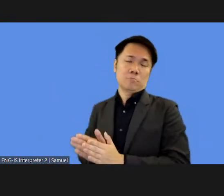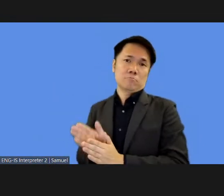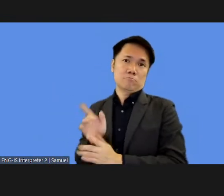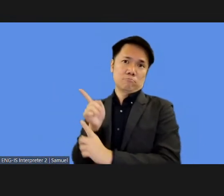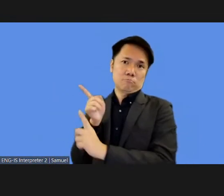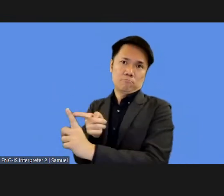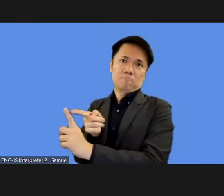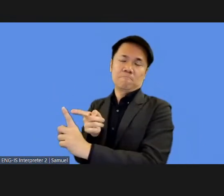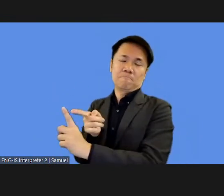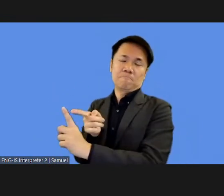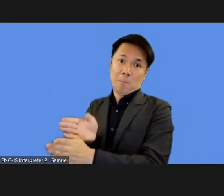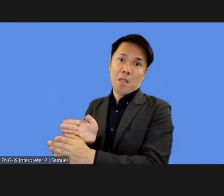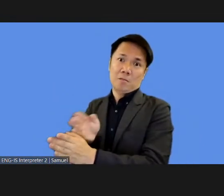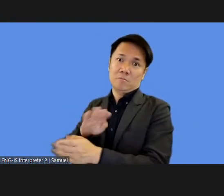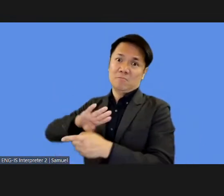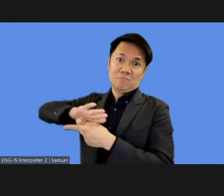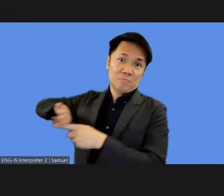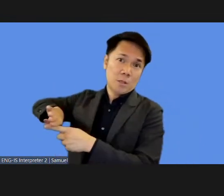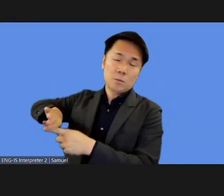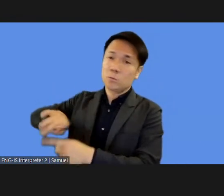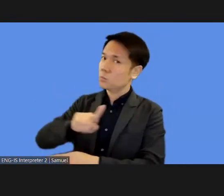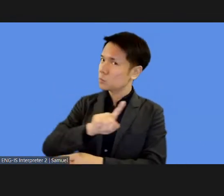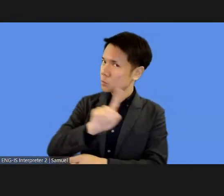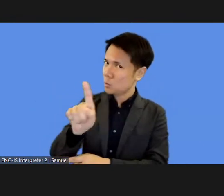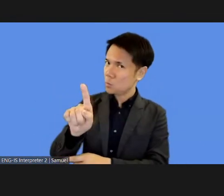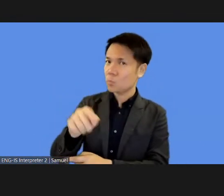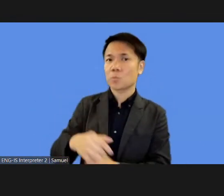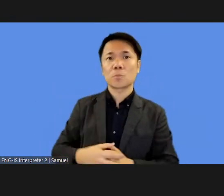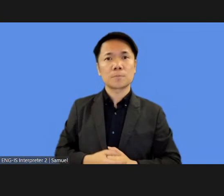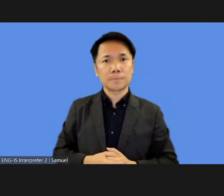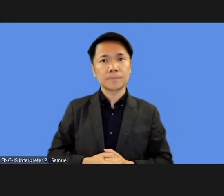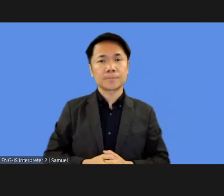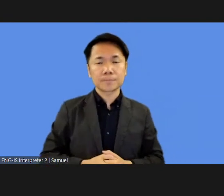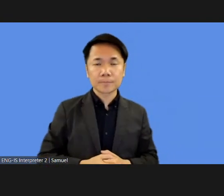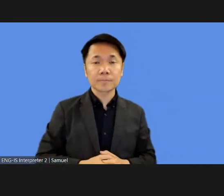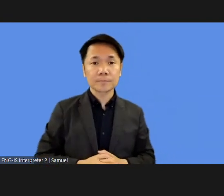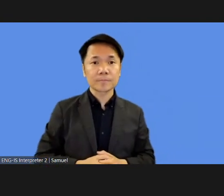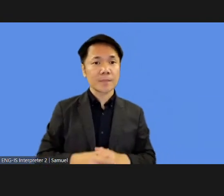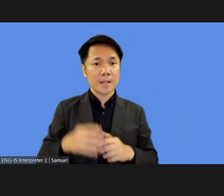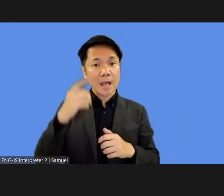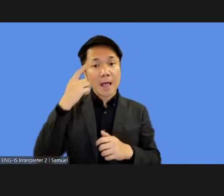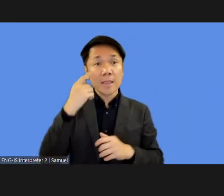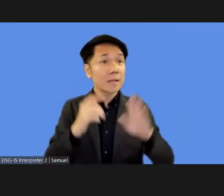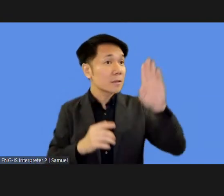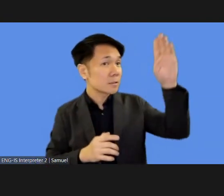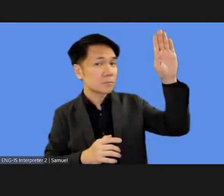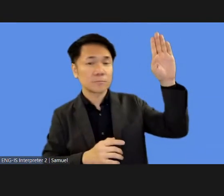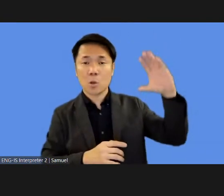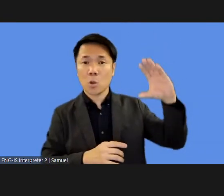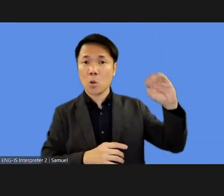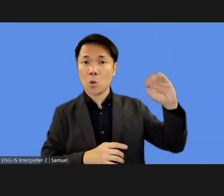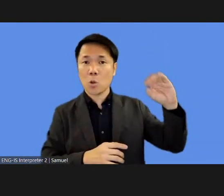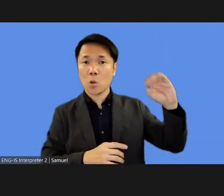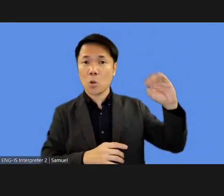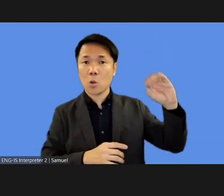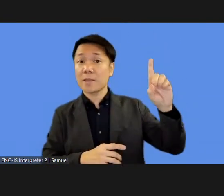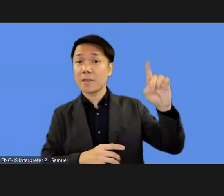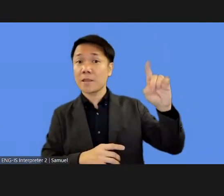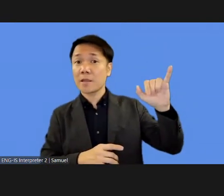Thank you. Thanks so much. I believe we had Côte d'Ivoire. Please, I have that mic. Okay,